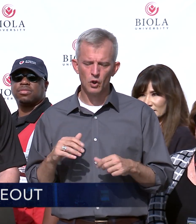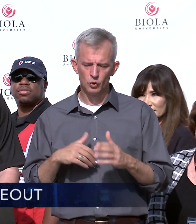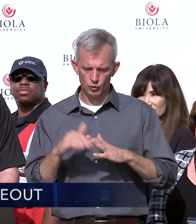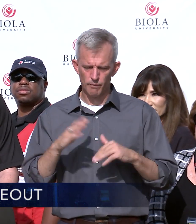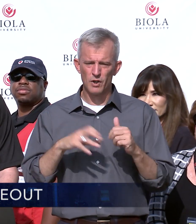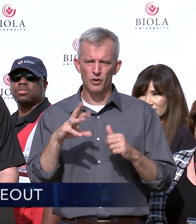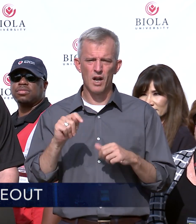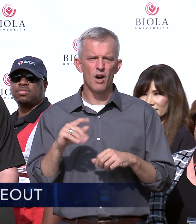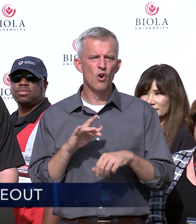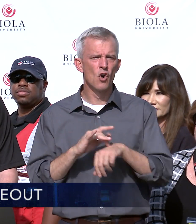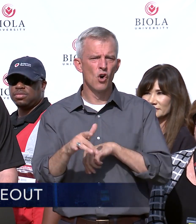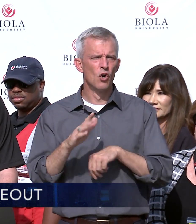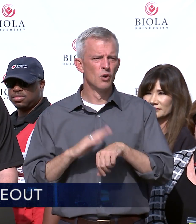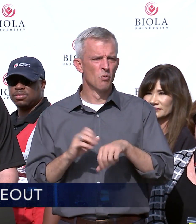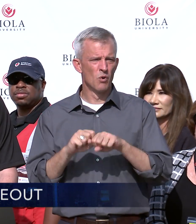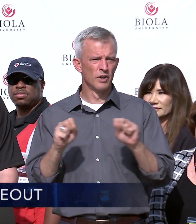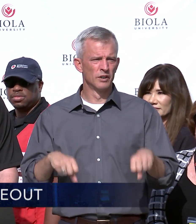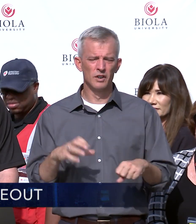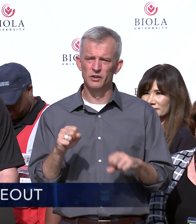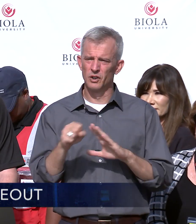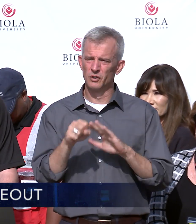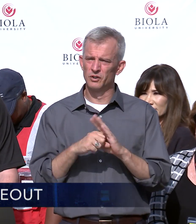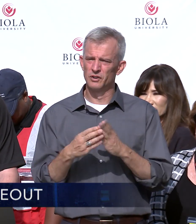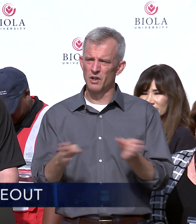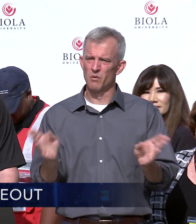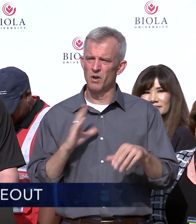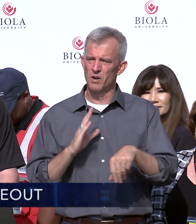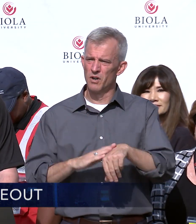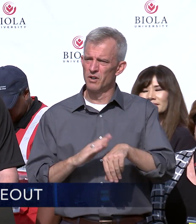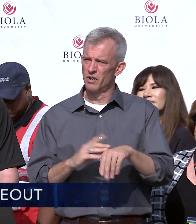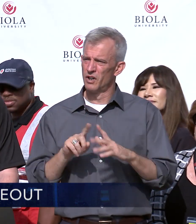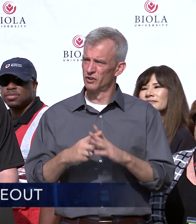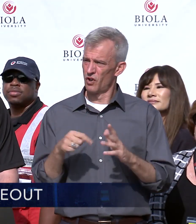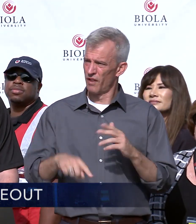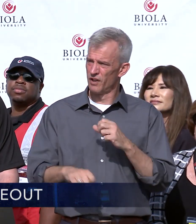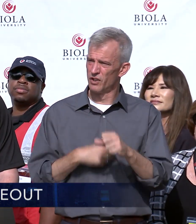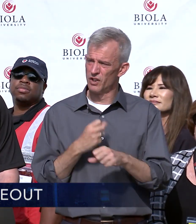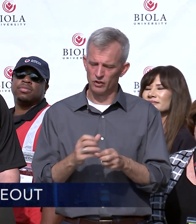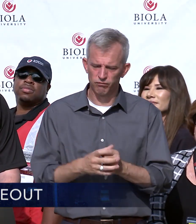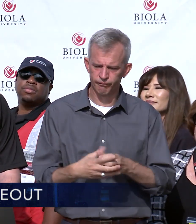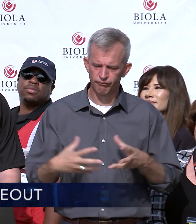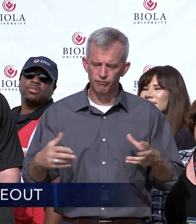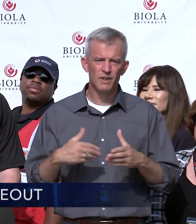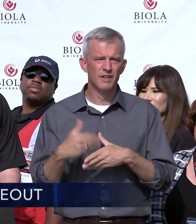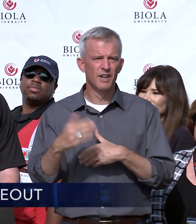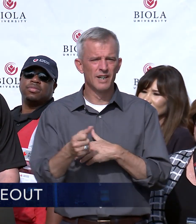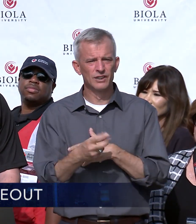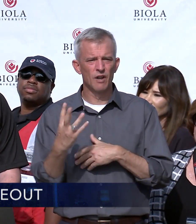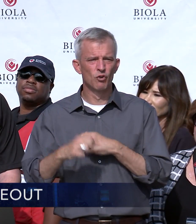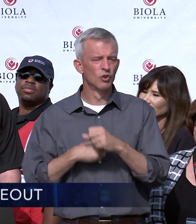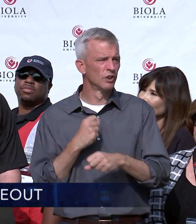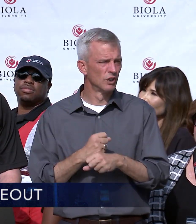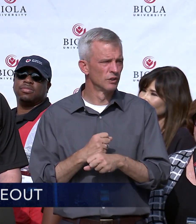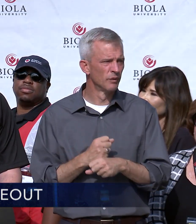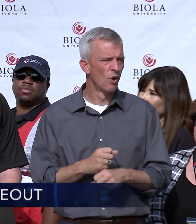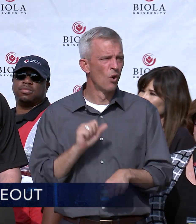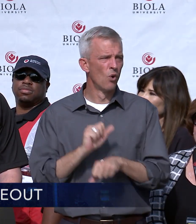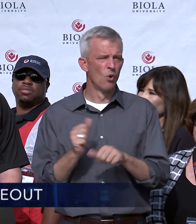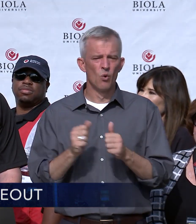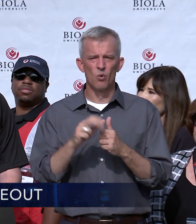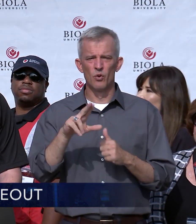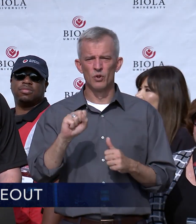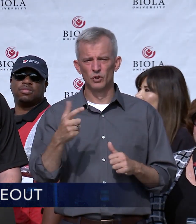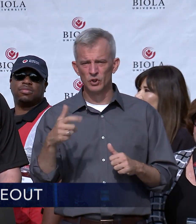System, so statewide alerts can be provided starting this year and expanding over the next several years. Working with the USGS,